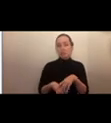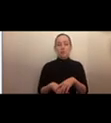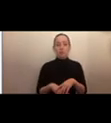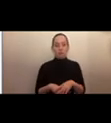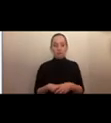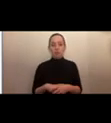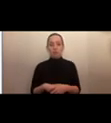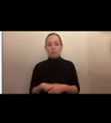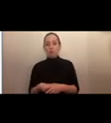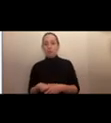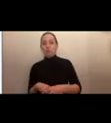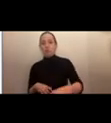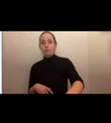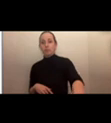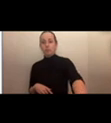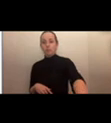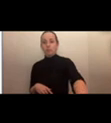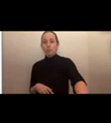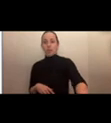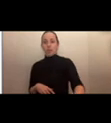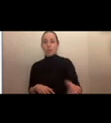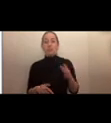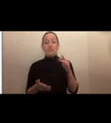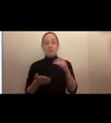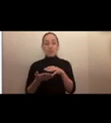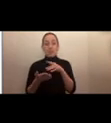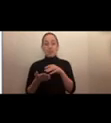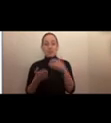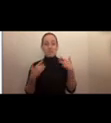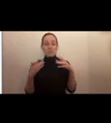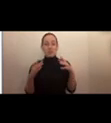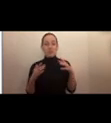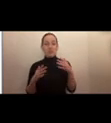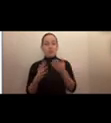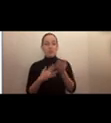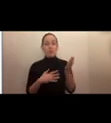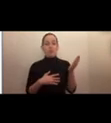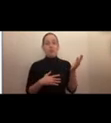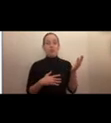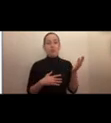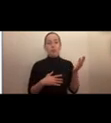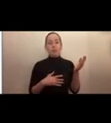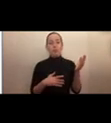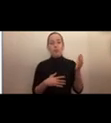because he needed clarification for some things.